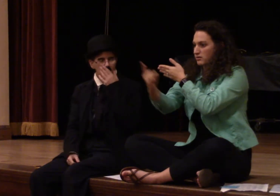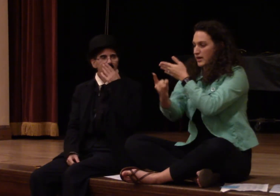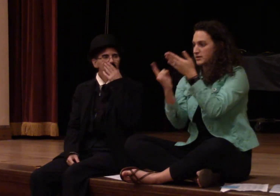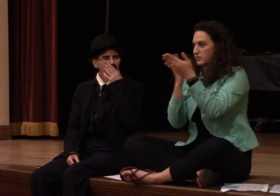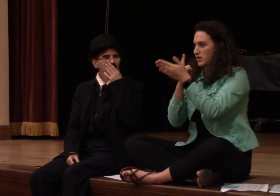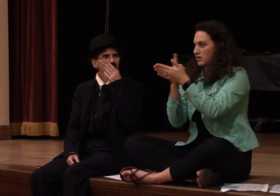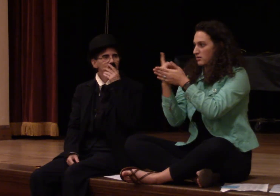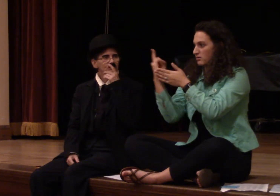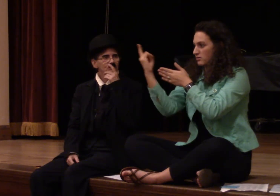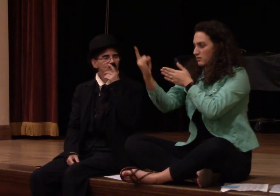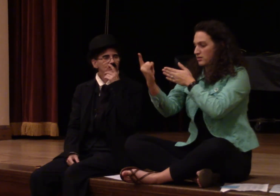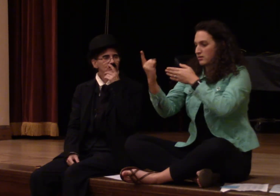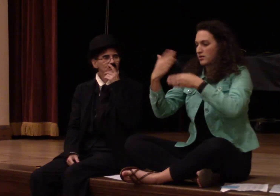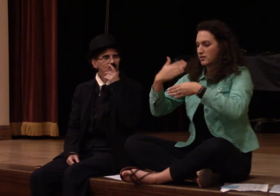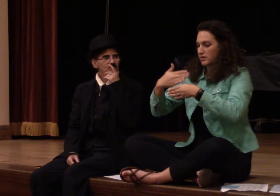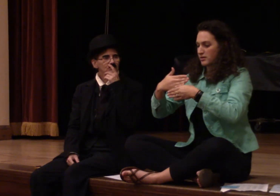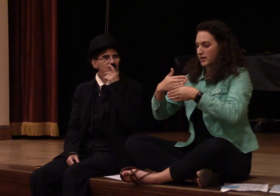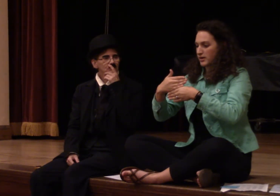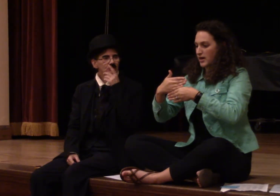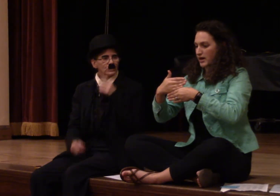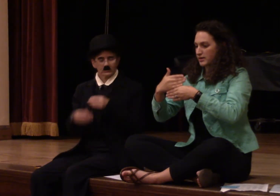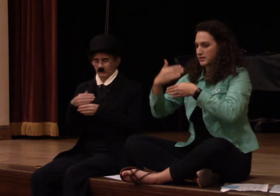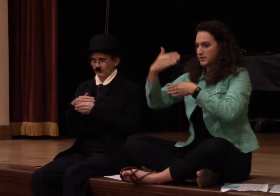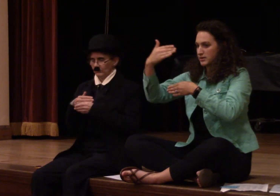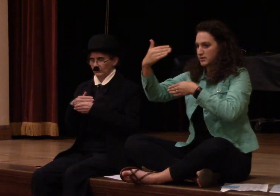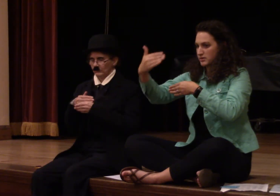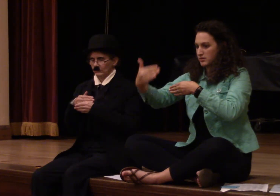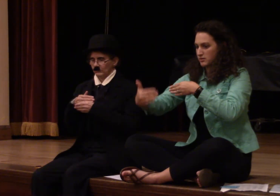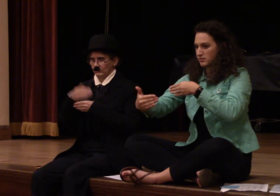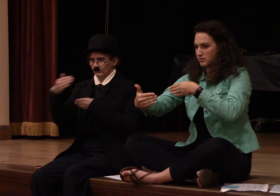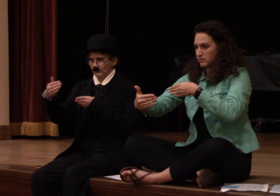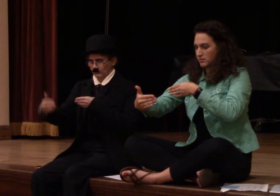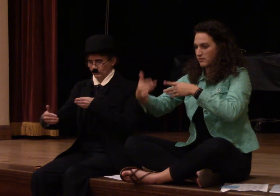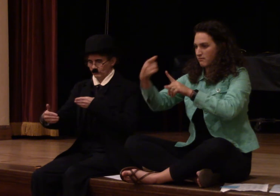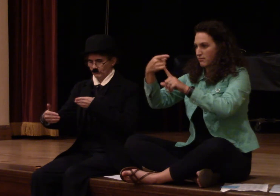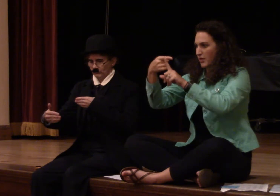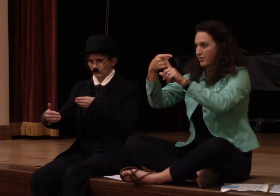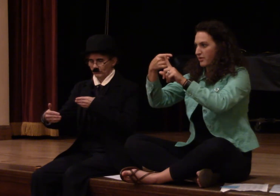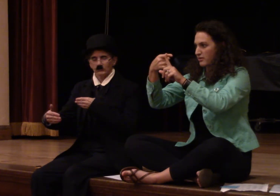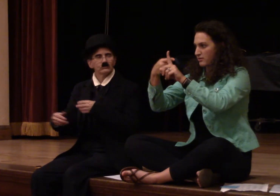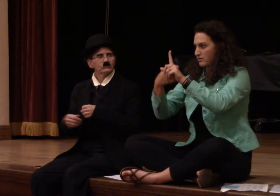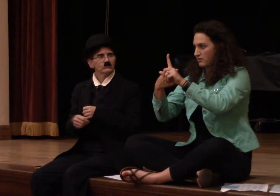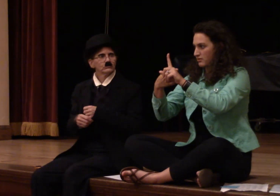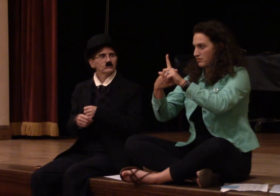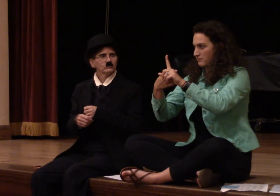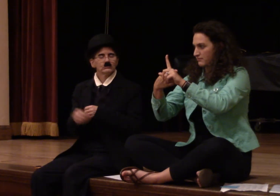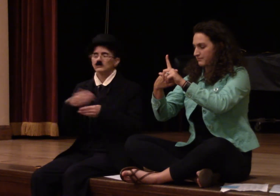next week. Then next month,